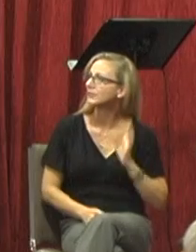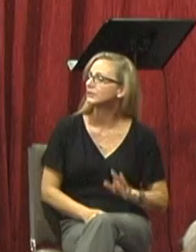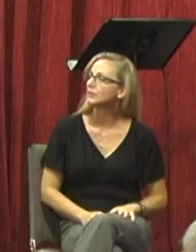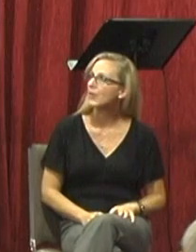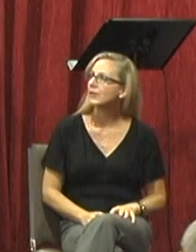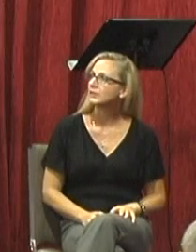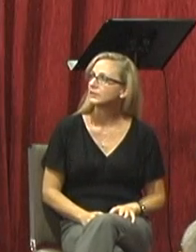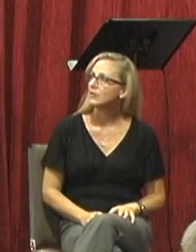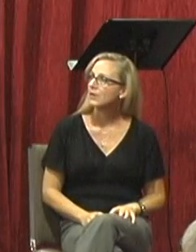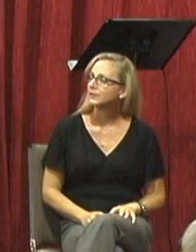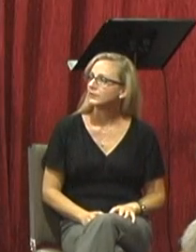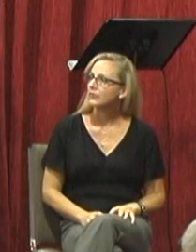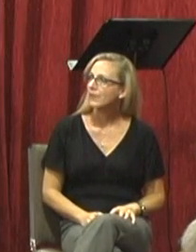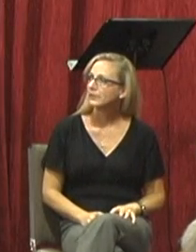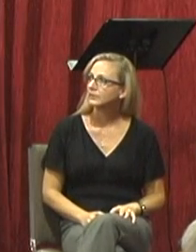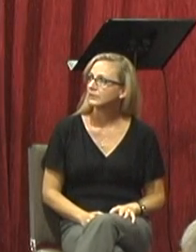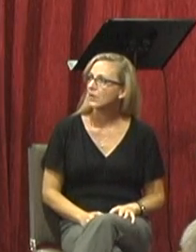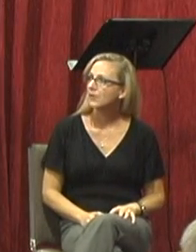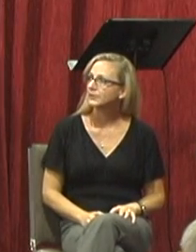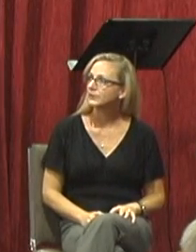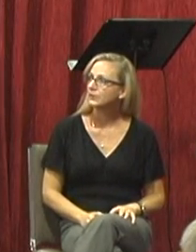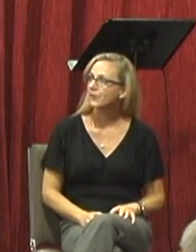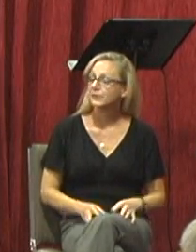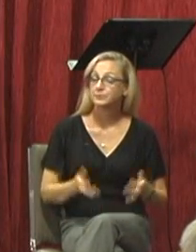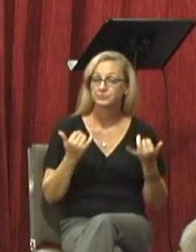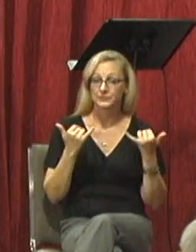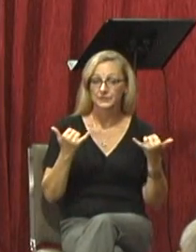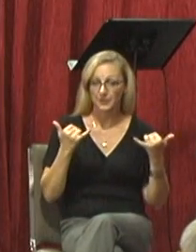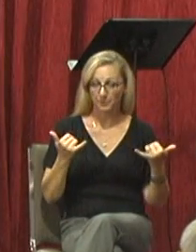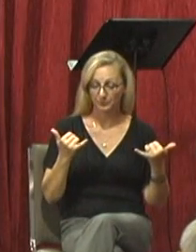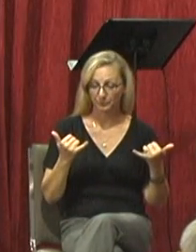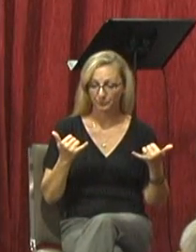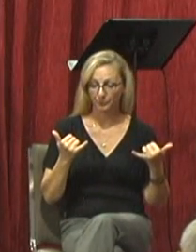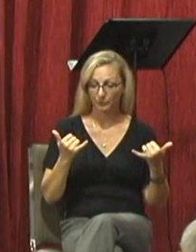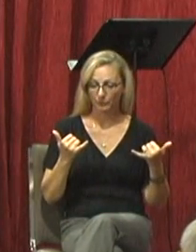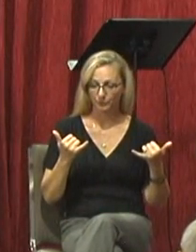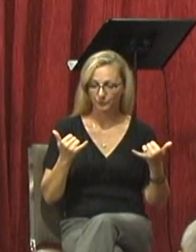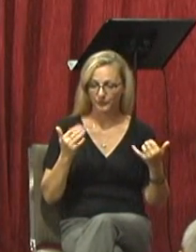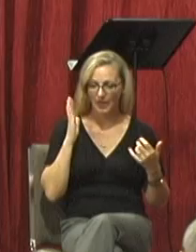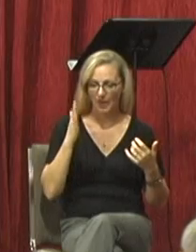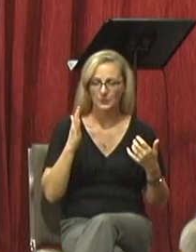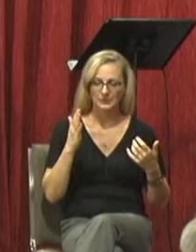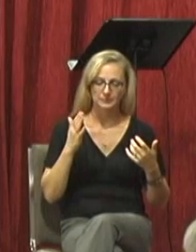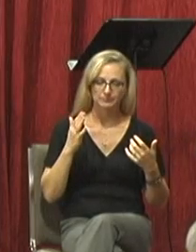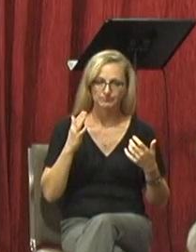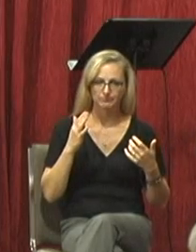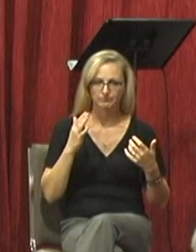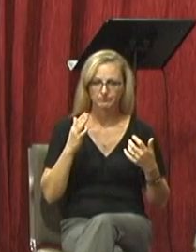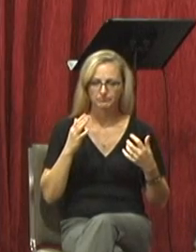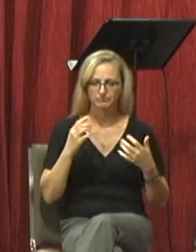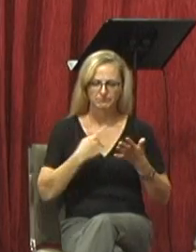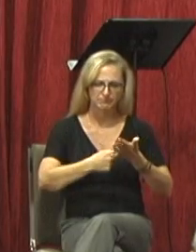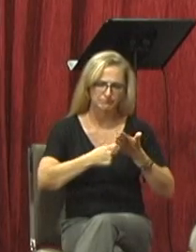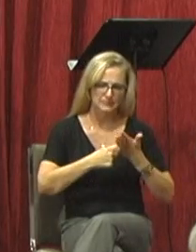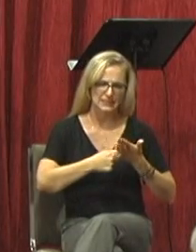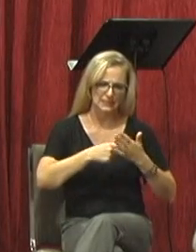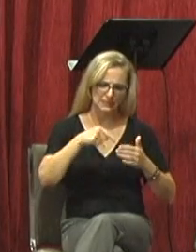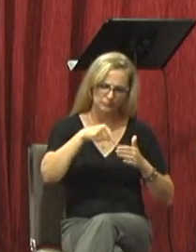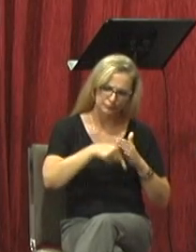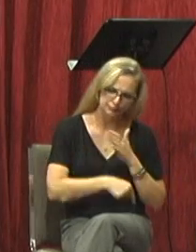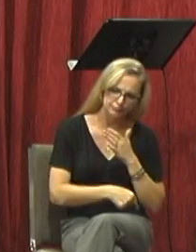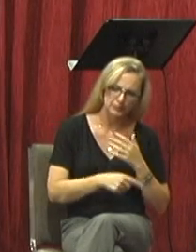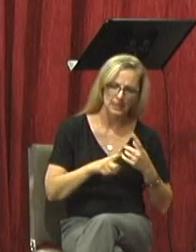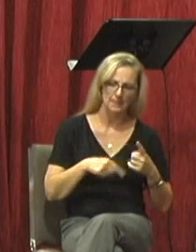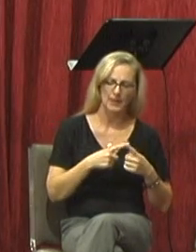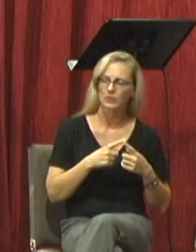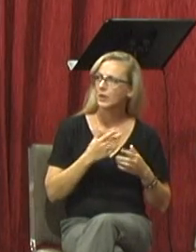remember? That's kind of the short summary. So today, I'm going to go into greater detail on how these